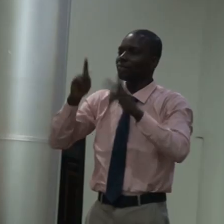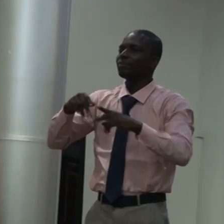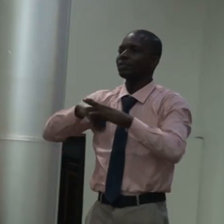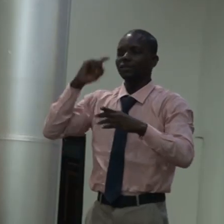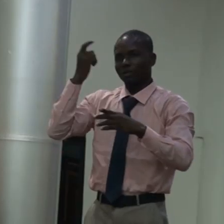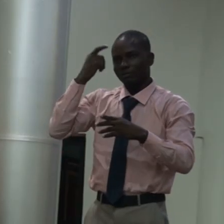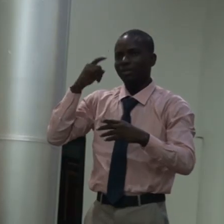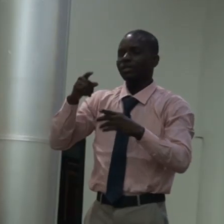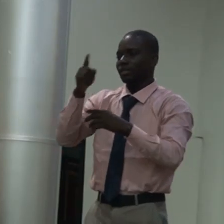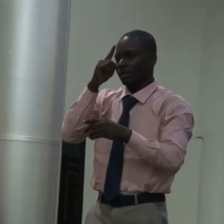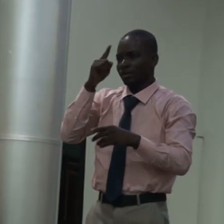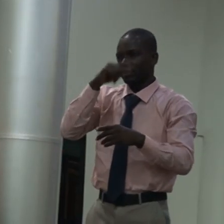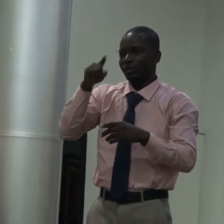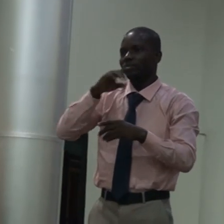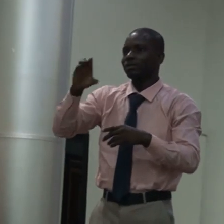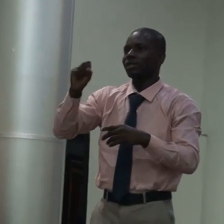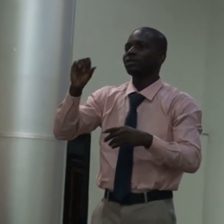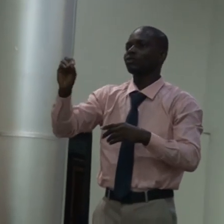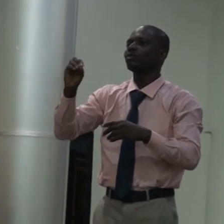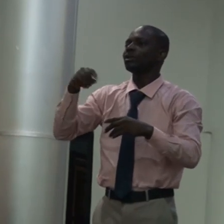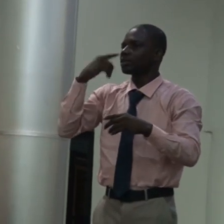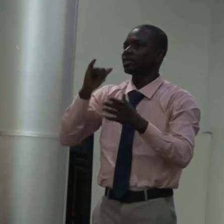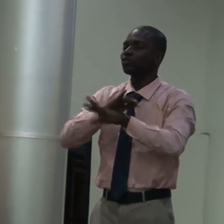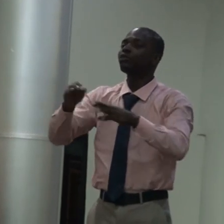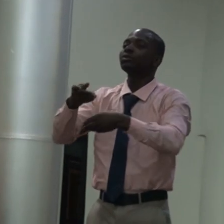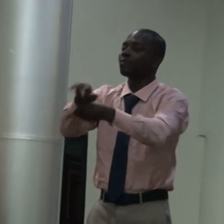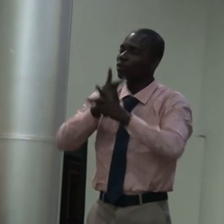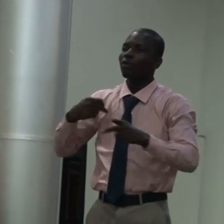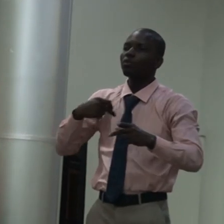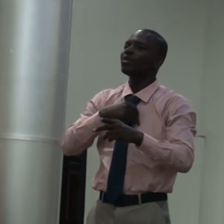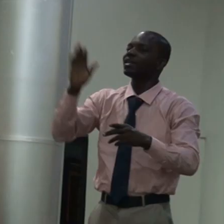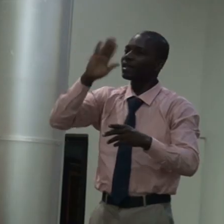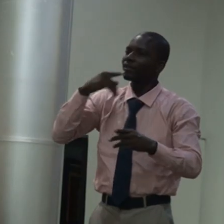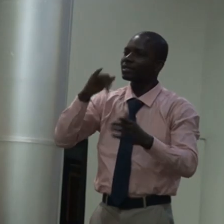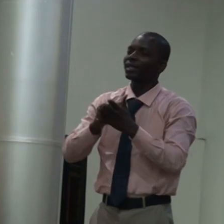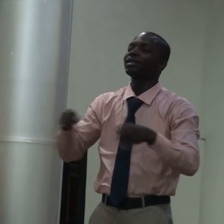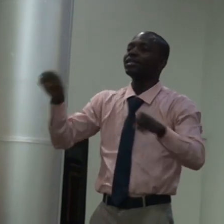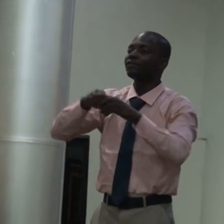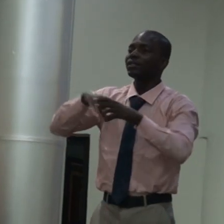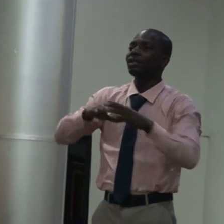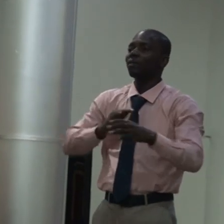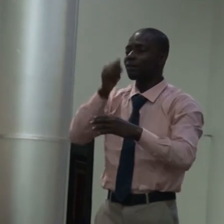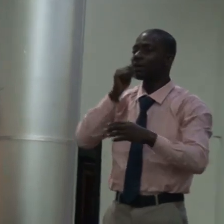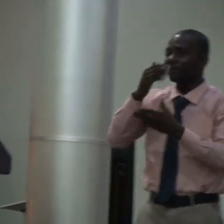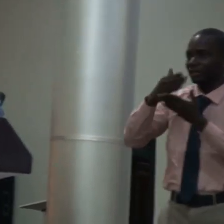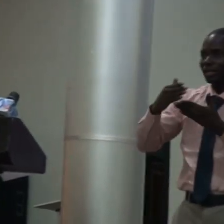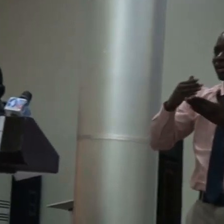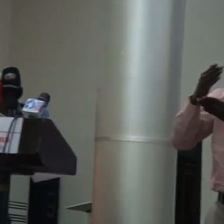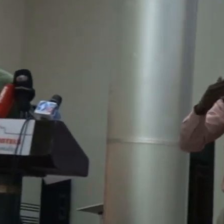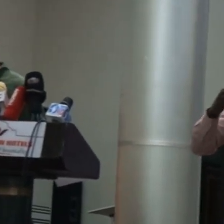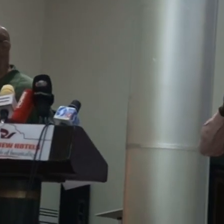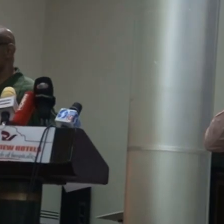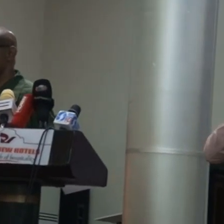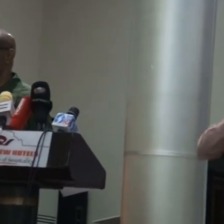the government circles will say, CSO says don't borrow. No, we don't never say that. Even in our private life, we all borrow. But